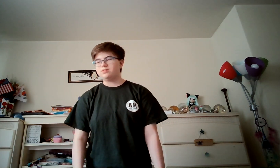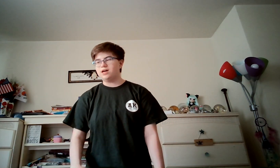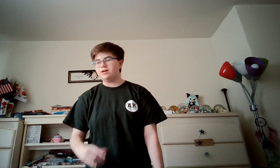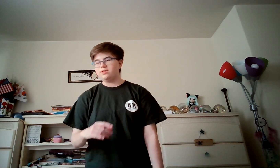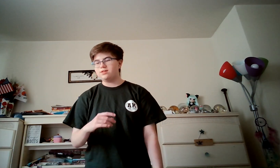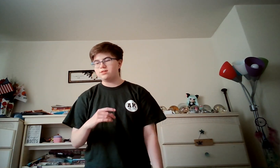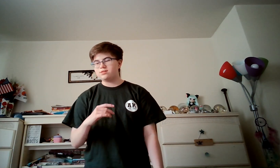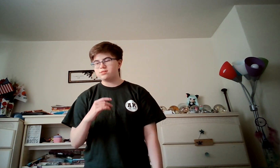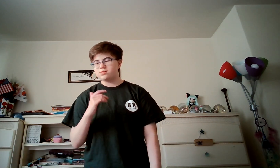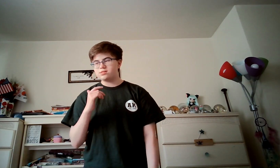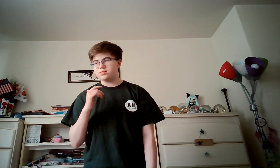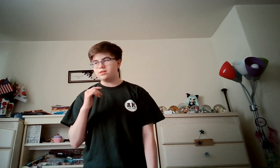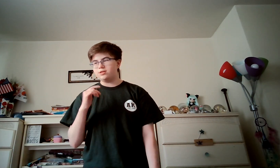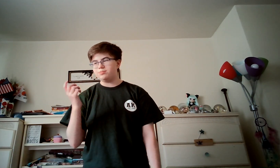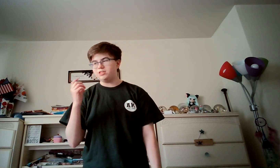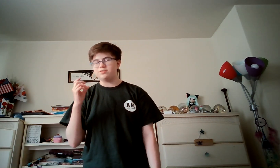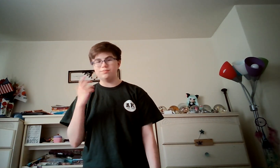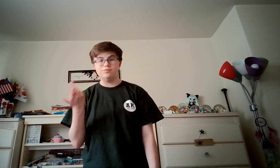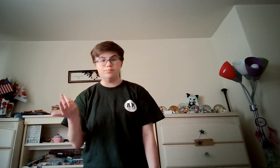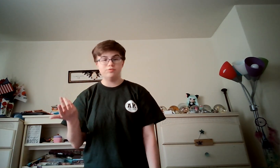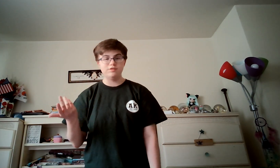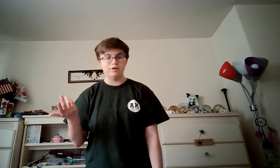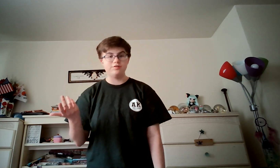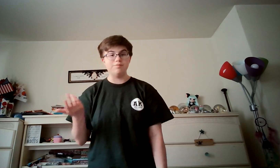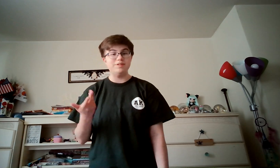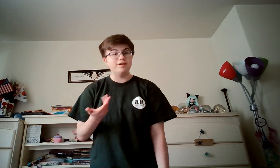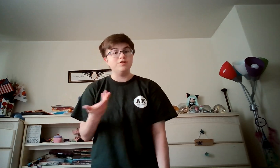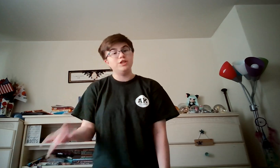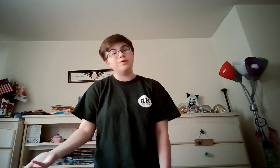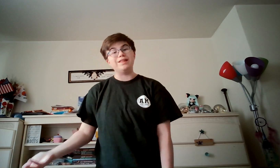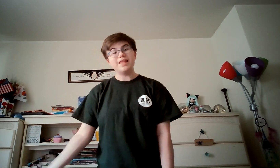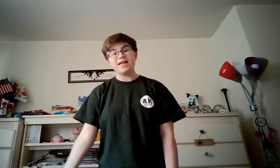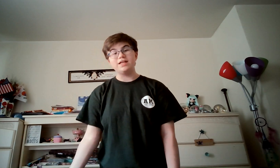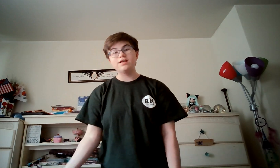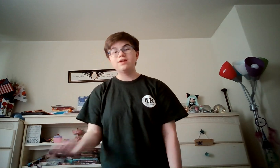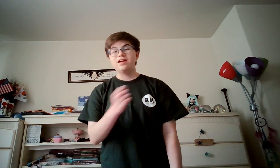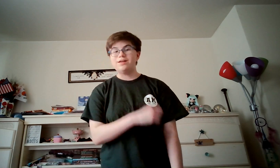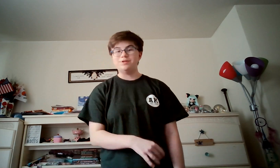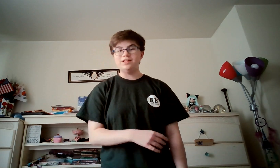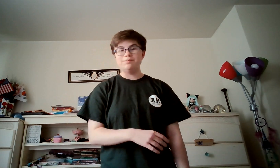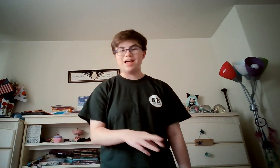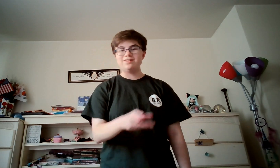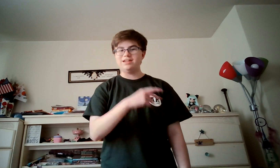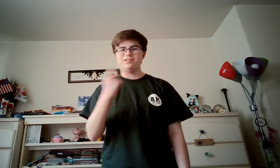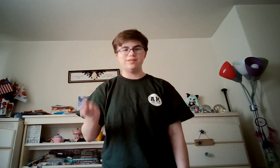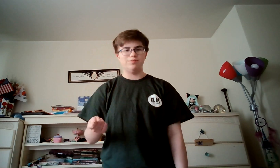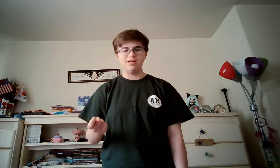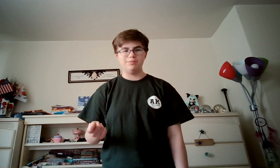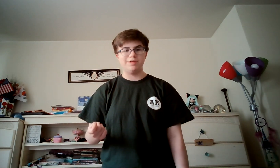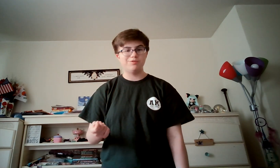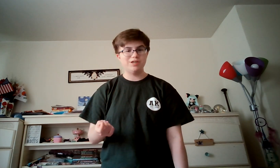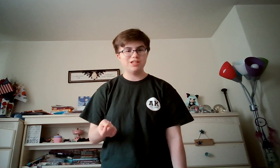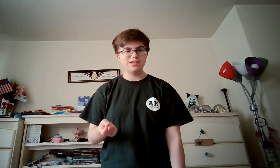Got a bunch of stuff. It was mostly small stuff, but stuff that she knew I'd like, and put it in a bag that I just, like, randomly pick one each day.